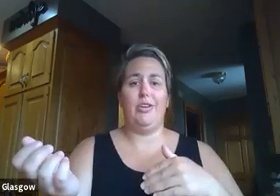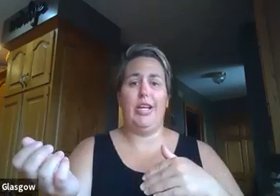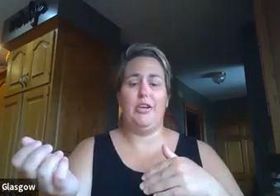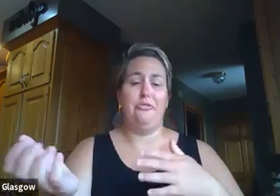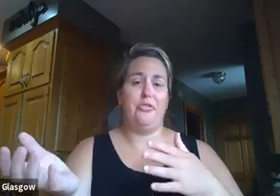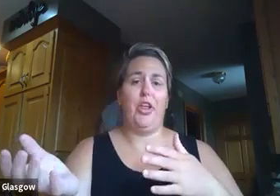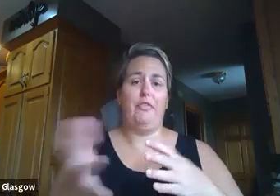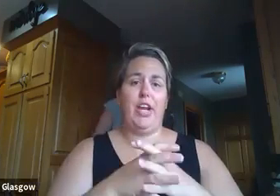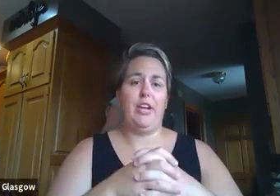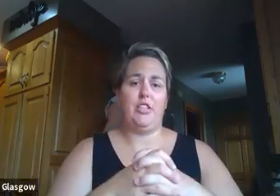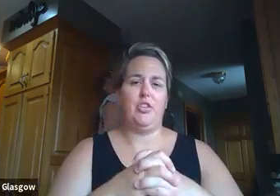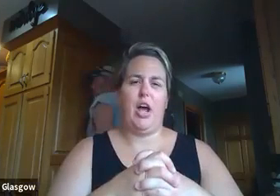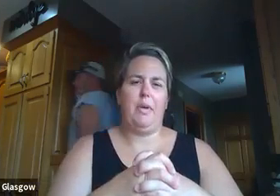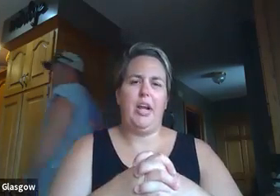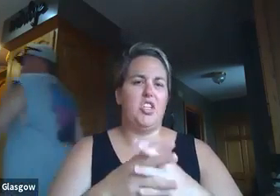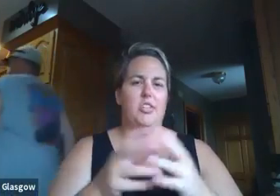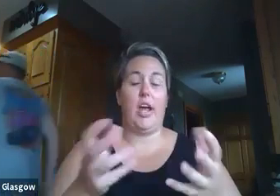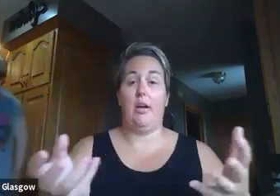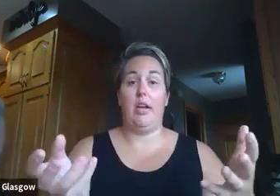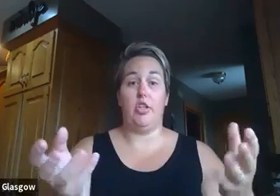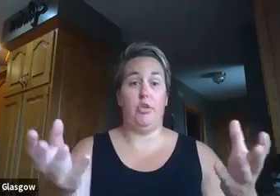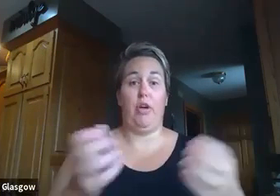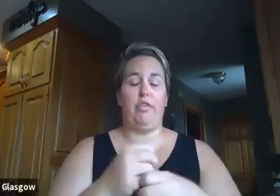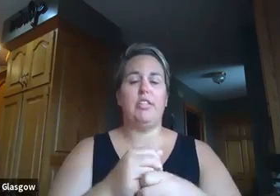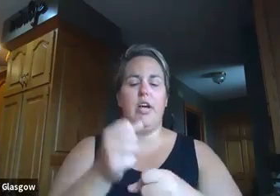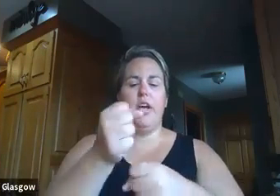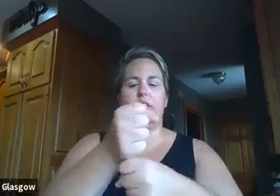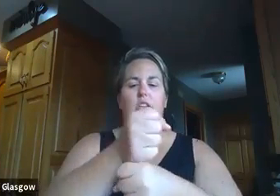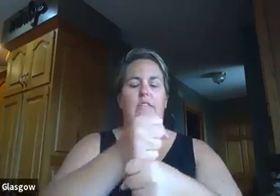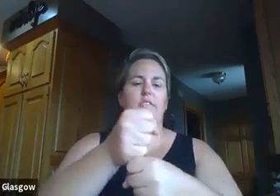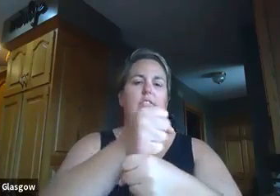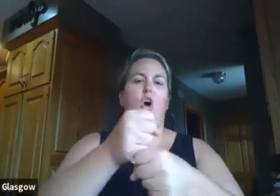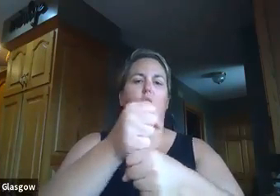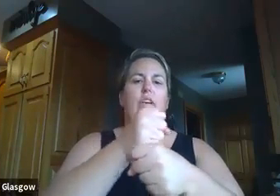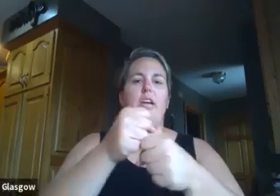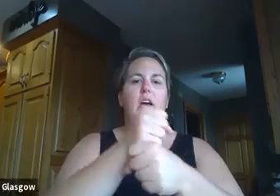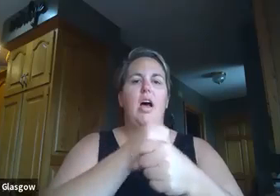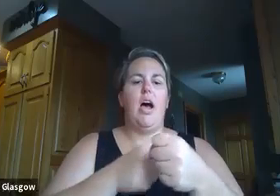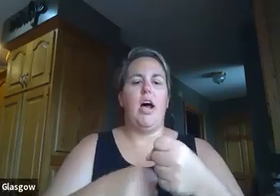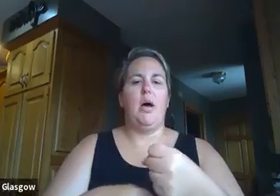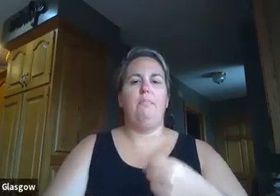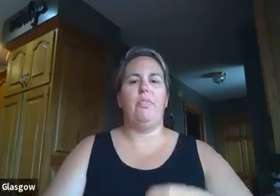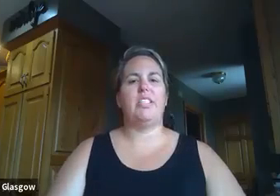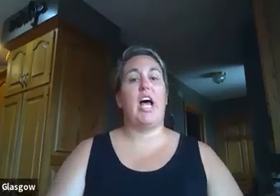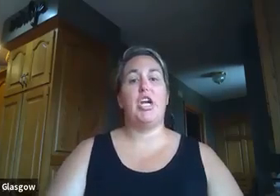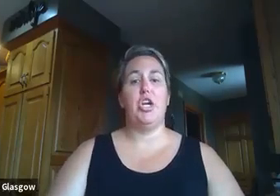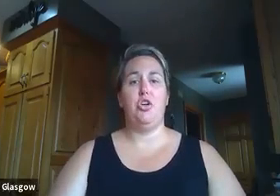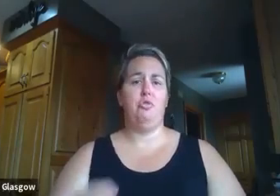necessarily use their left hand as their dominant. It just kind of is your preference. So like this is coffee. The sign new,